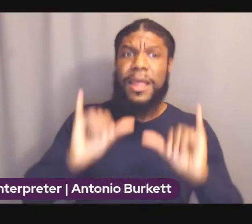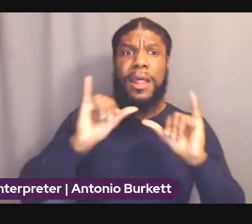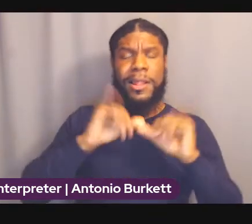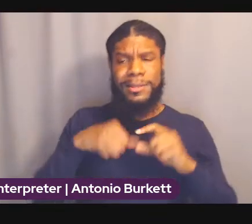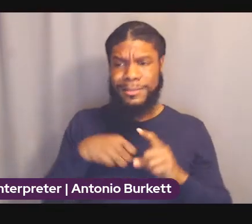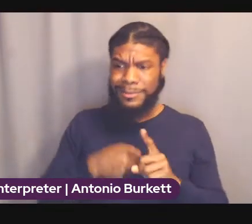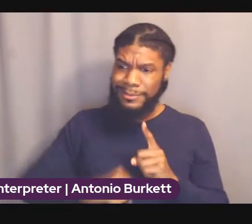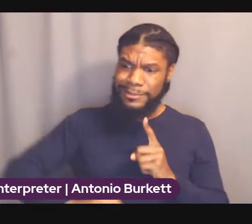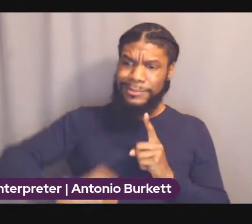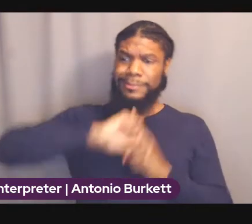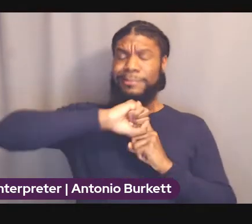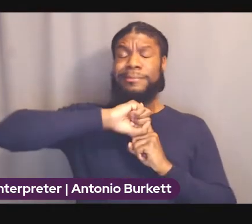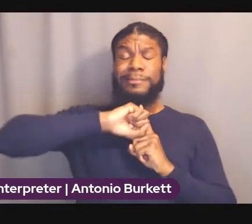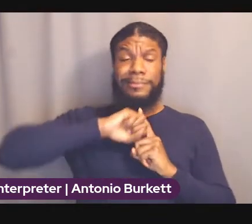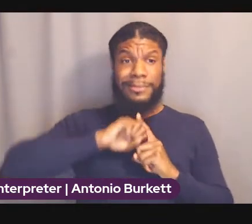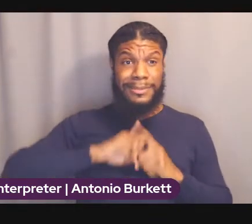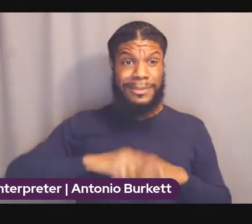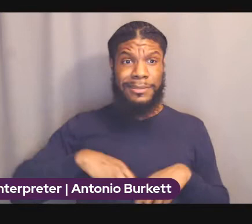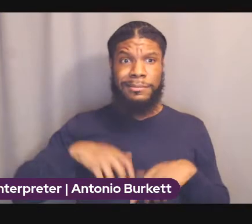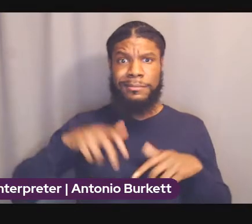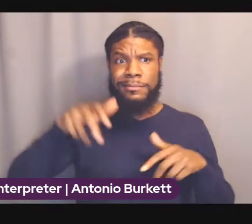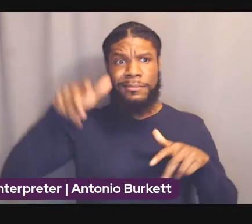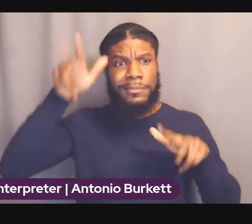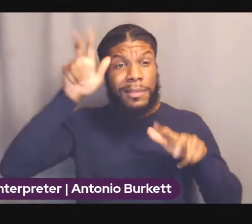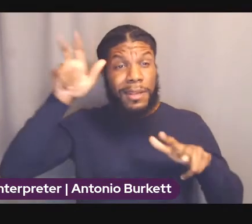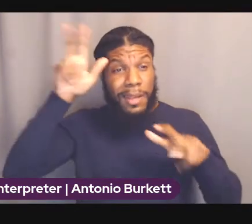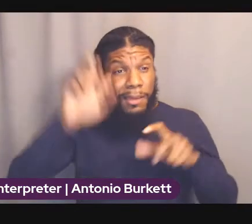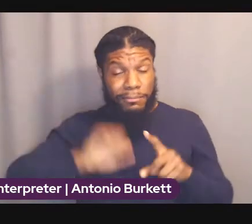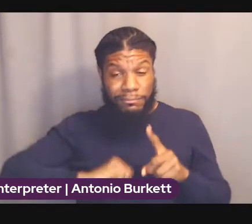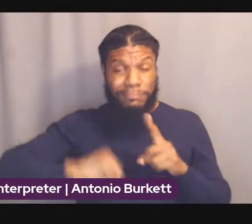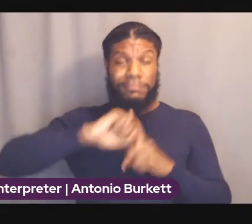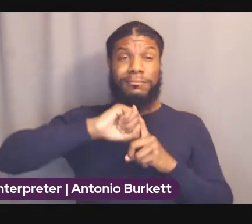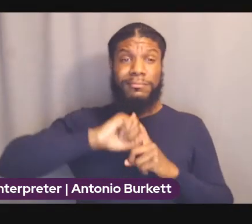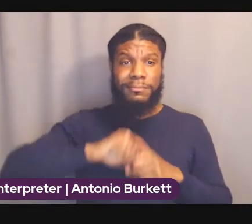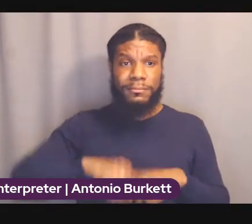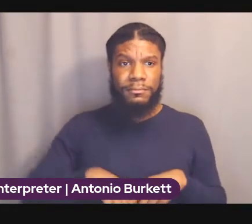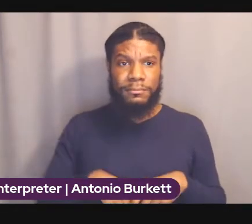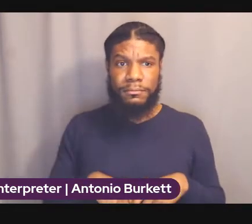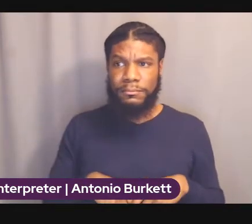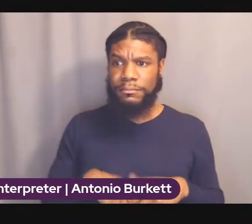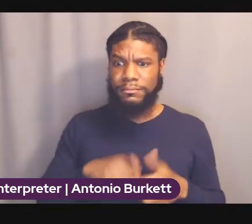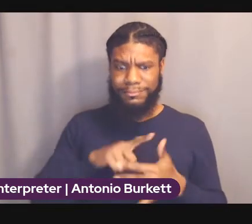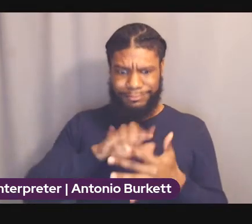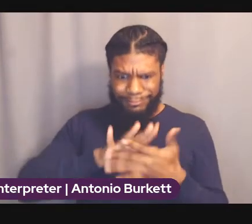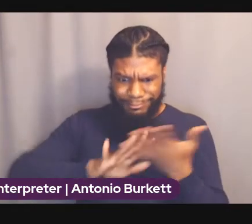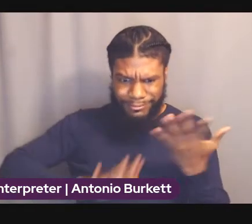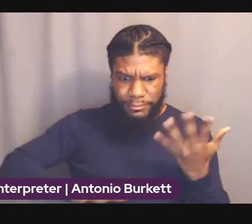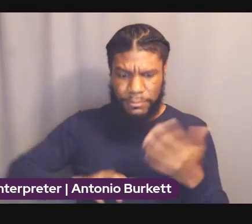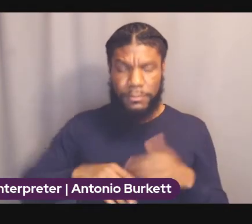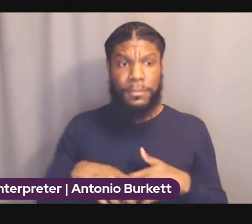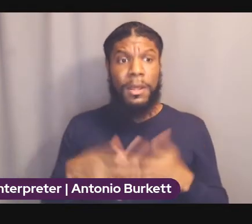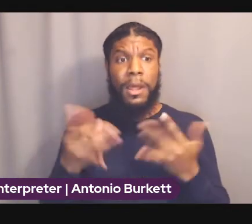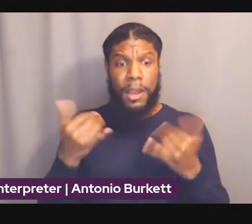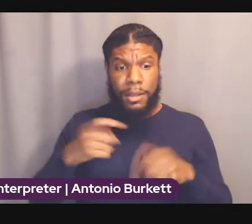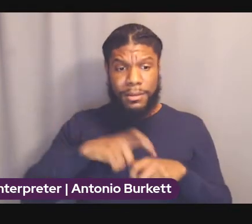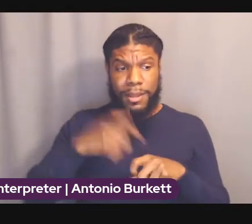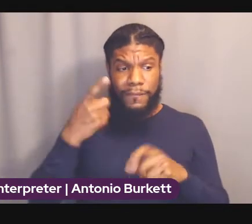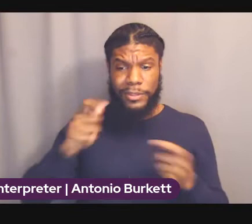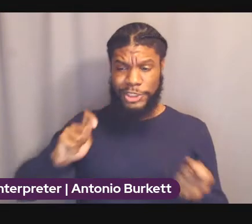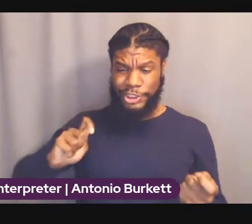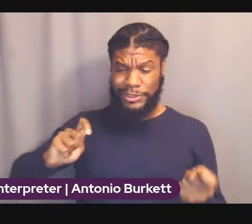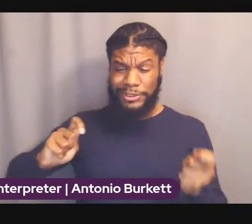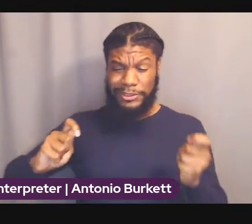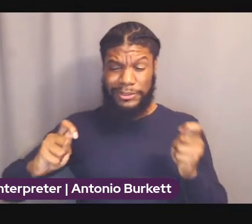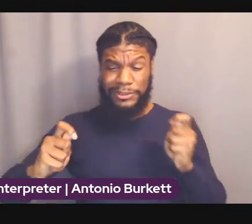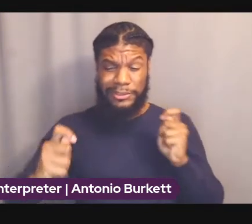through demonic attacks. And what must we do to move beyond the rhetoric of